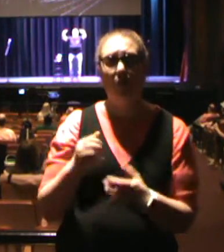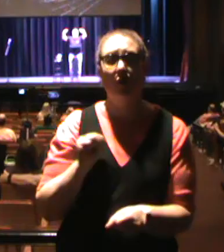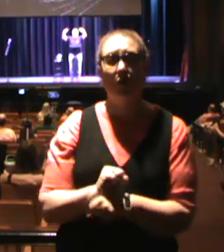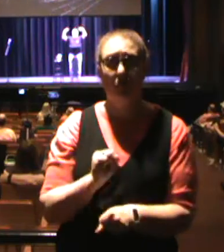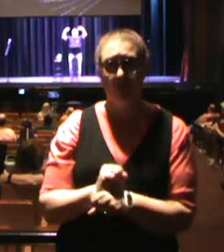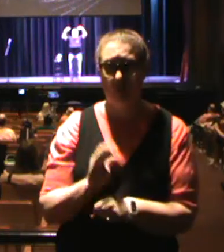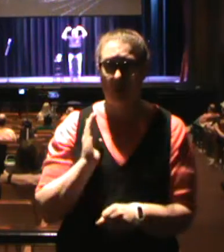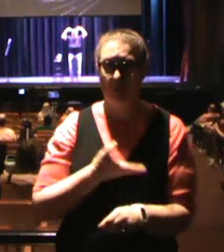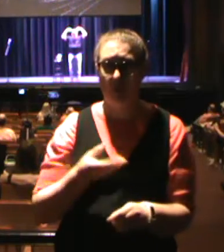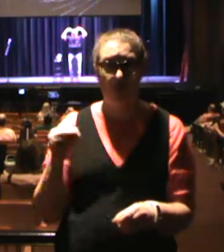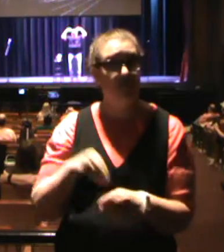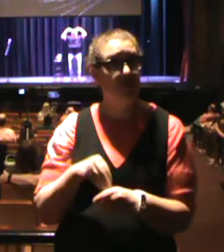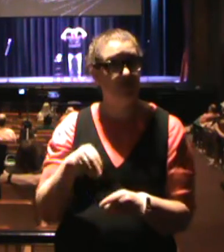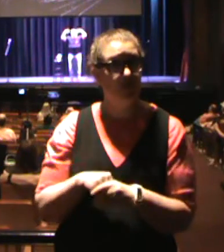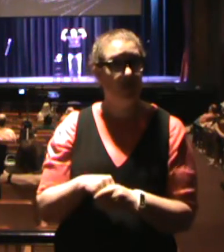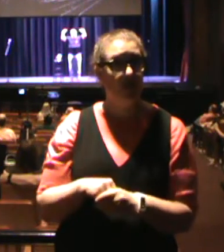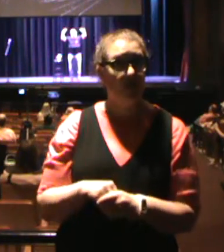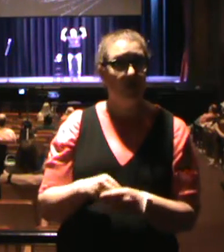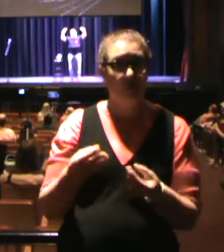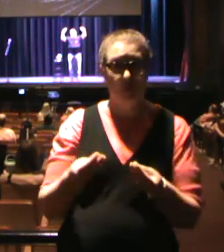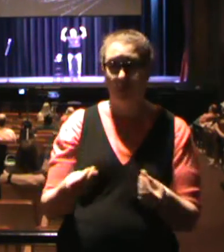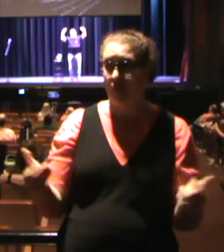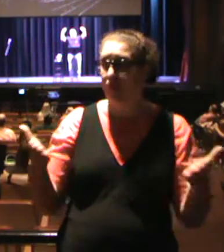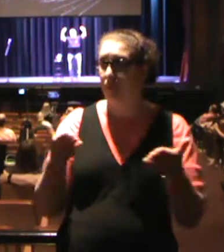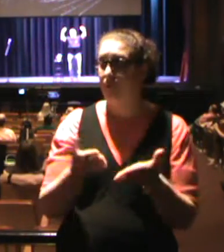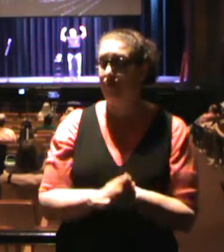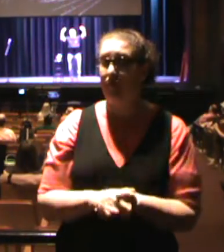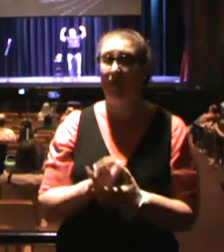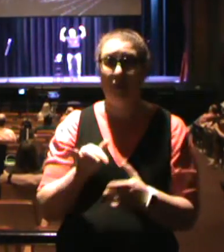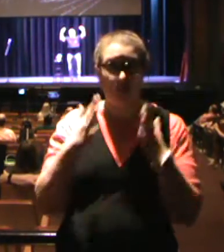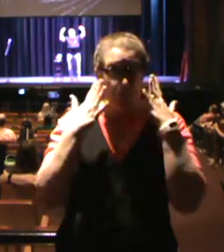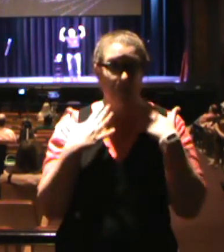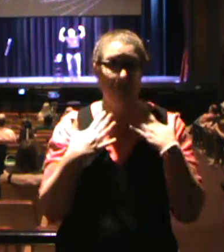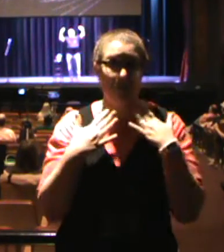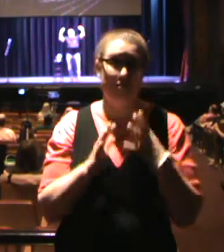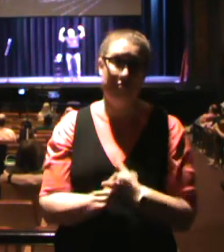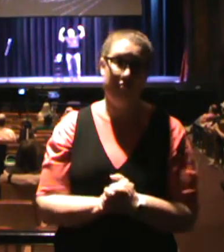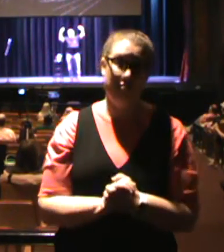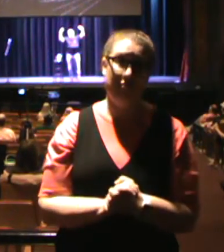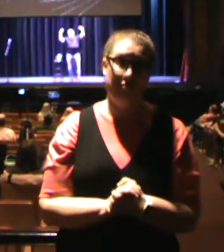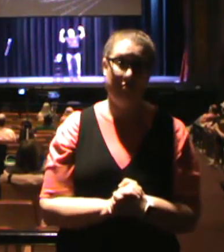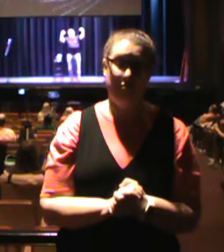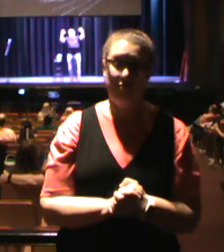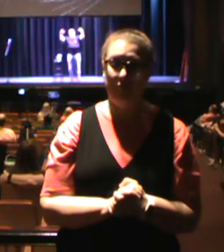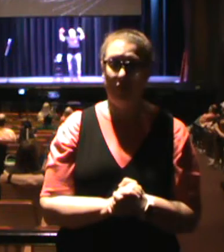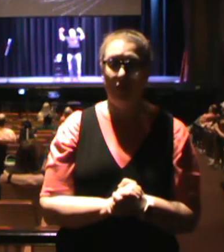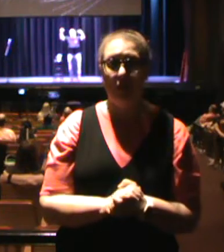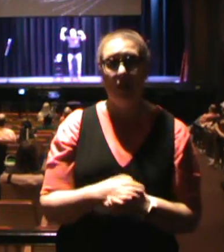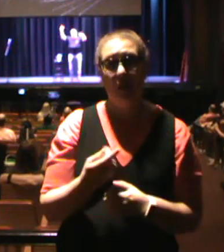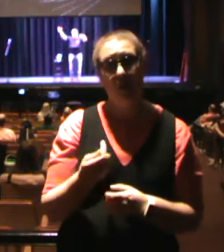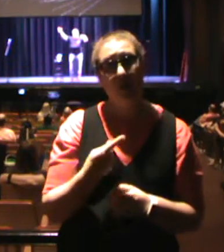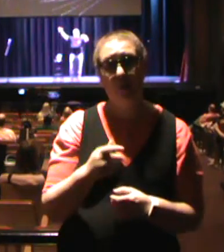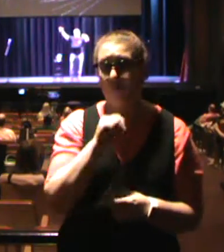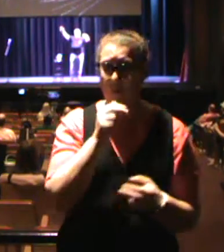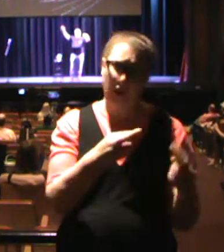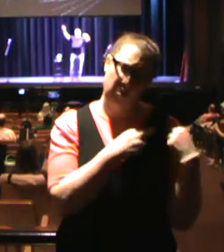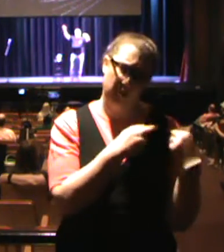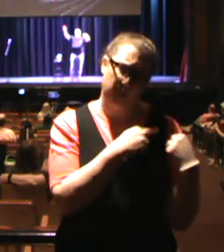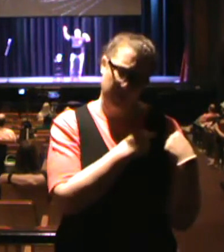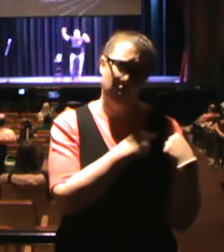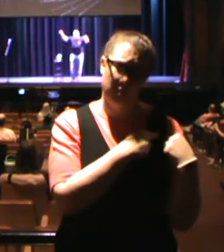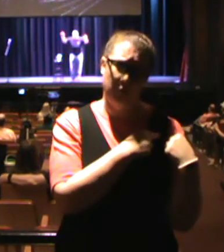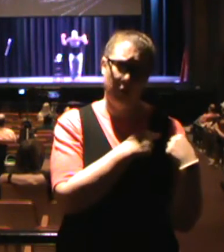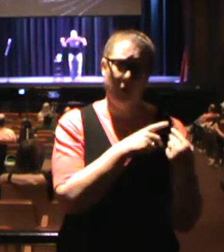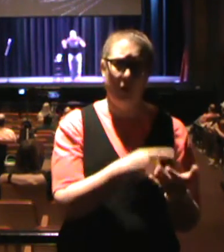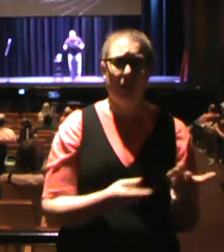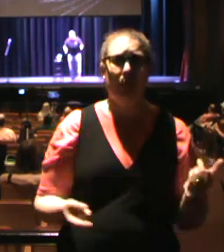in will just go to naught. Wouldn't that be sad? And while we are not responsible